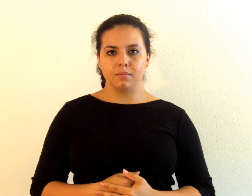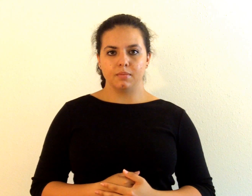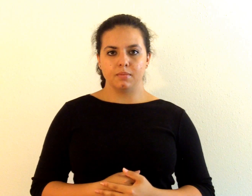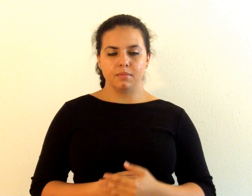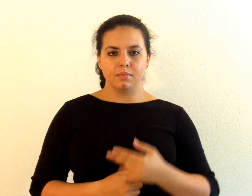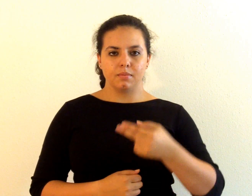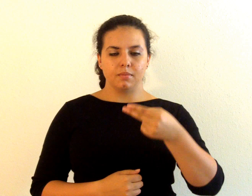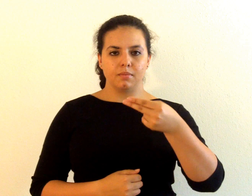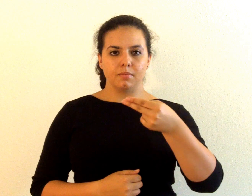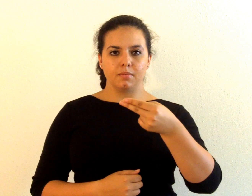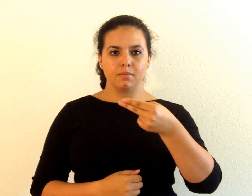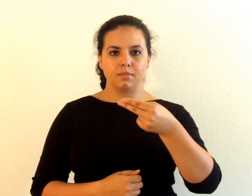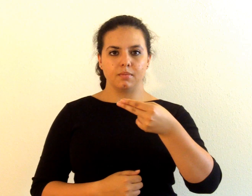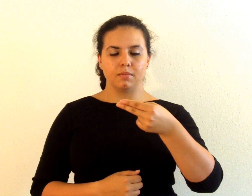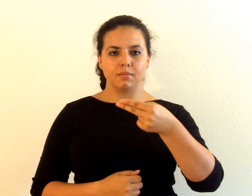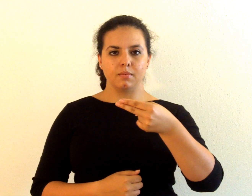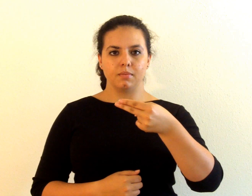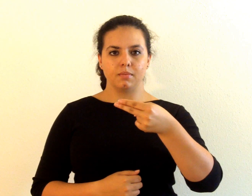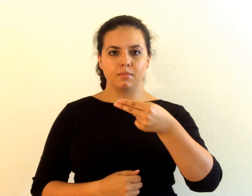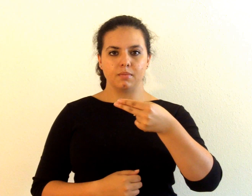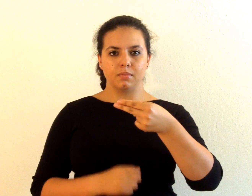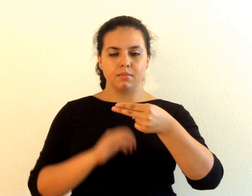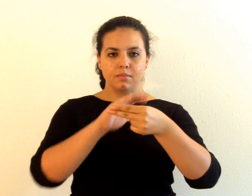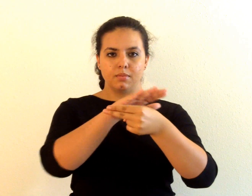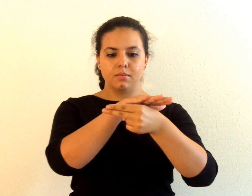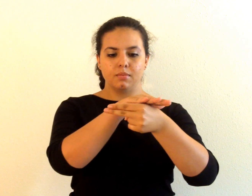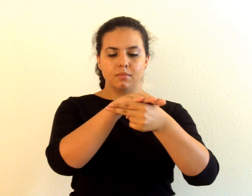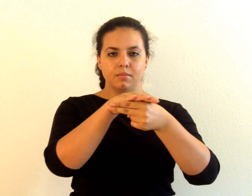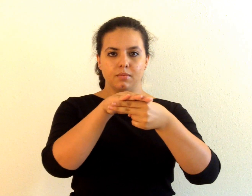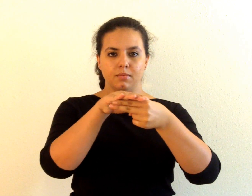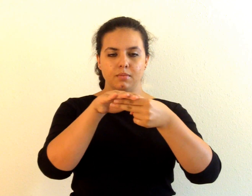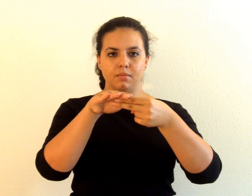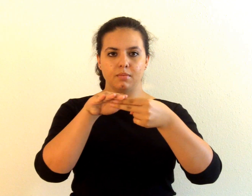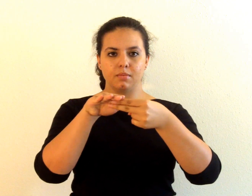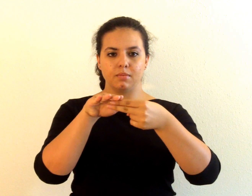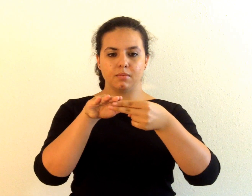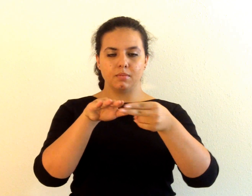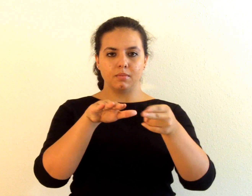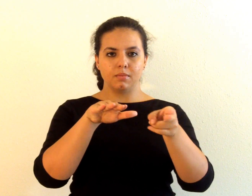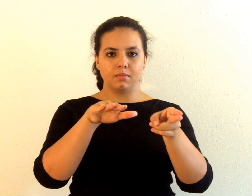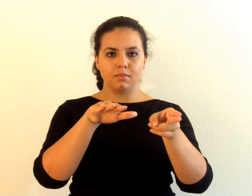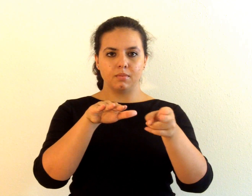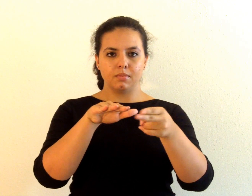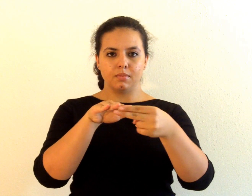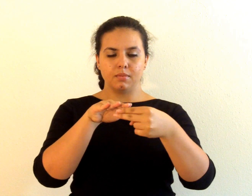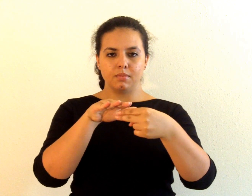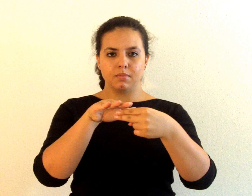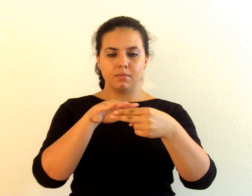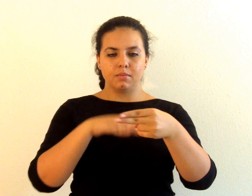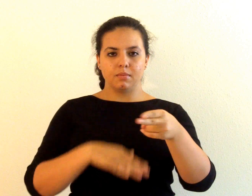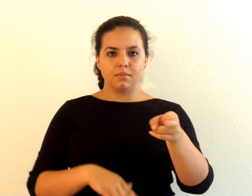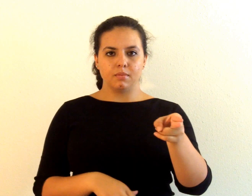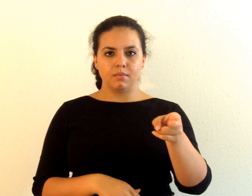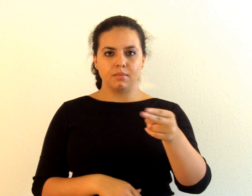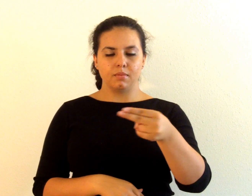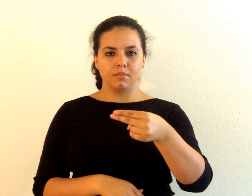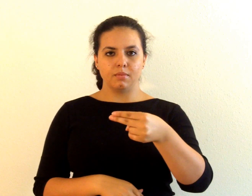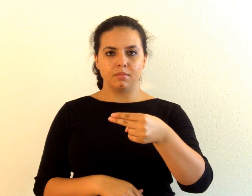H, same thing. It's going to be this way, it stays the same, but it can rotate. An example